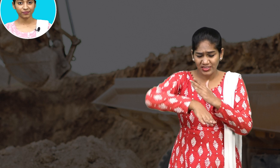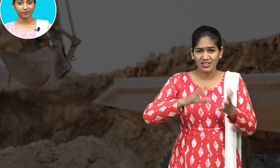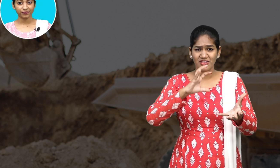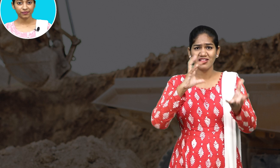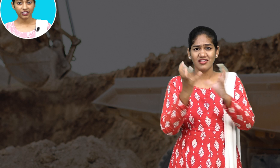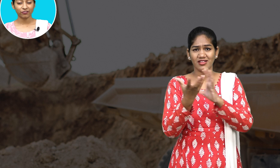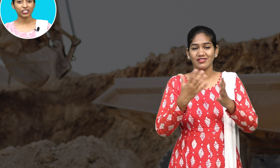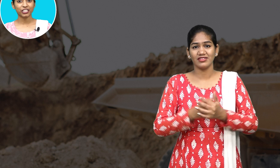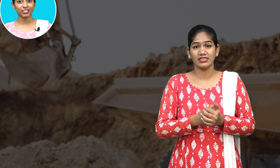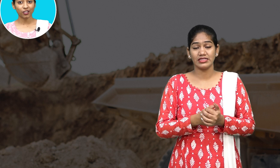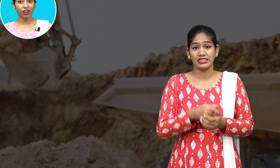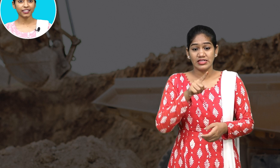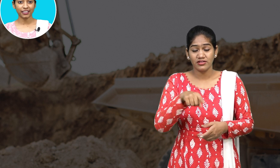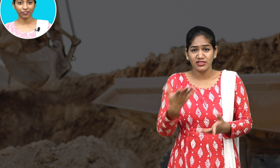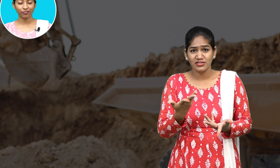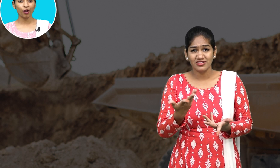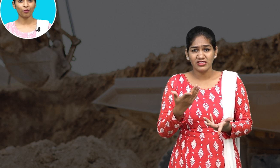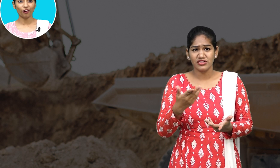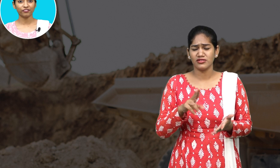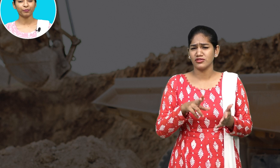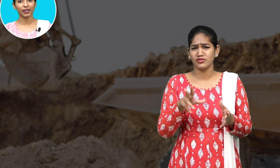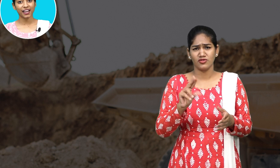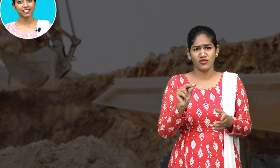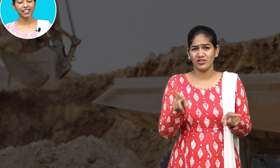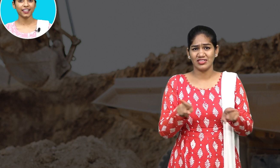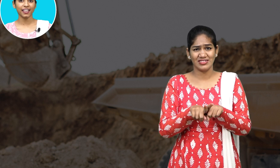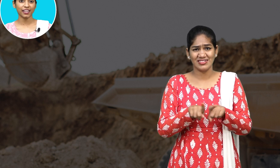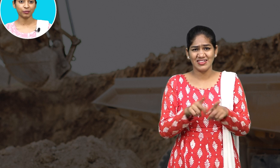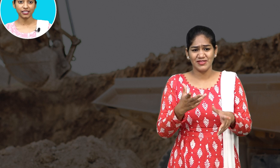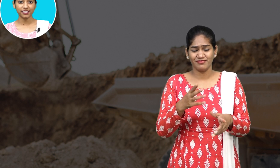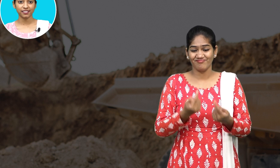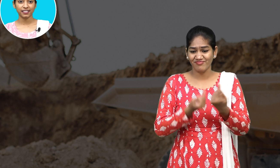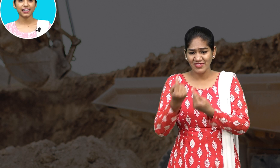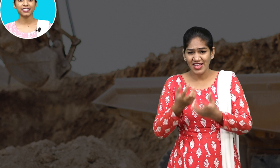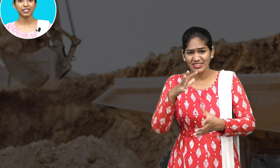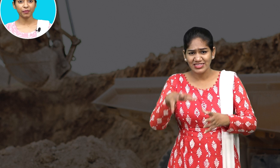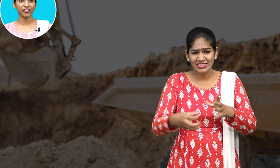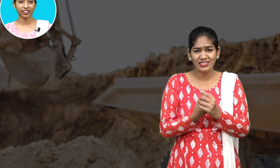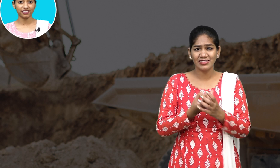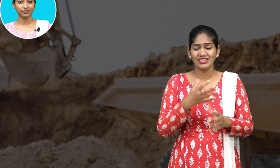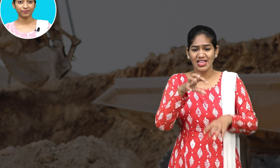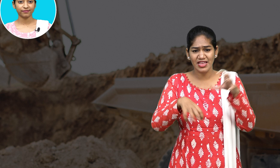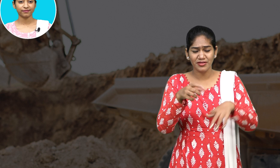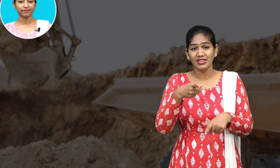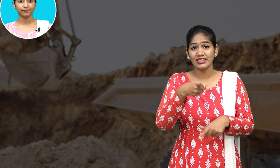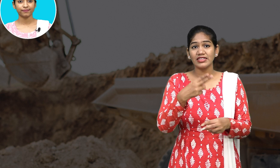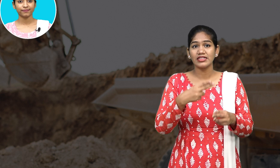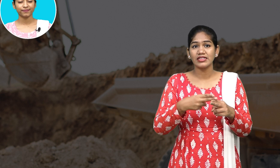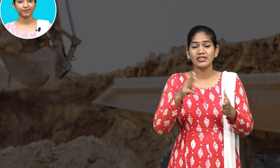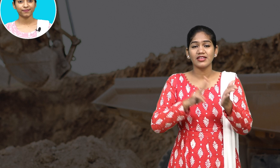earth, which is not in the form of plants and animals, is a mineral.